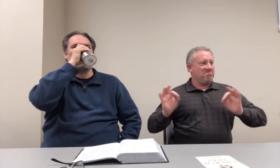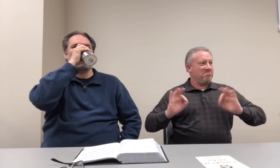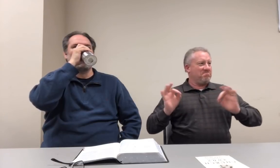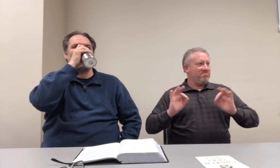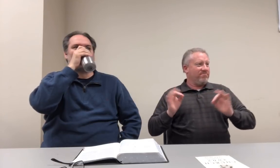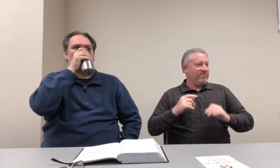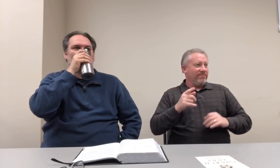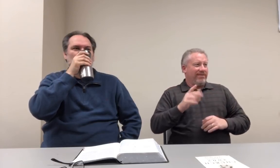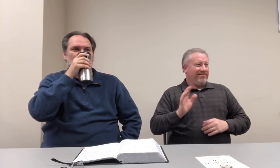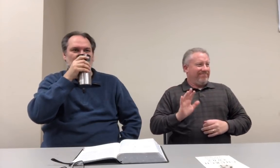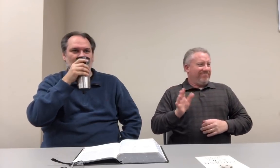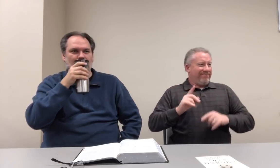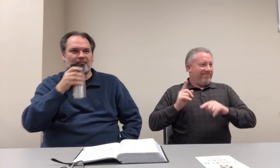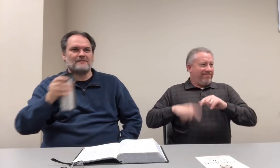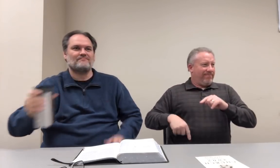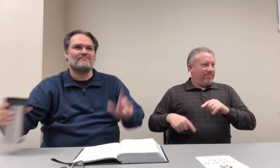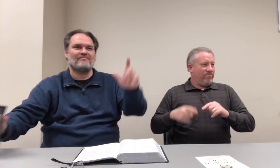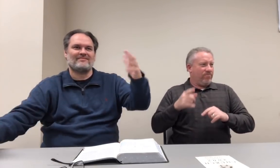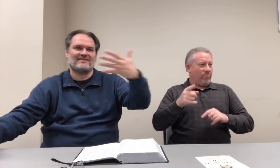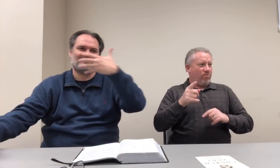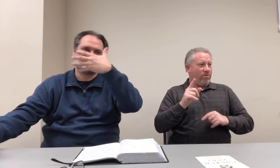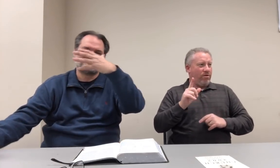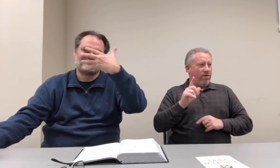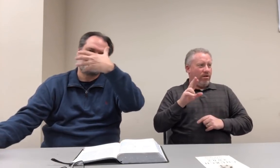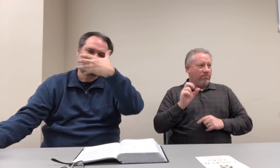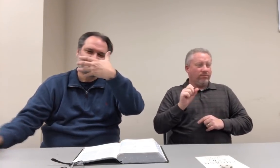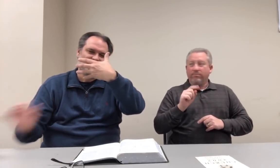there's no change in God. Hopefully that's helpful.